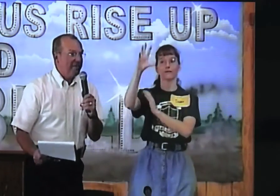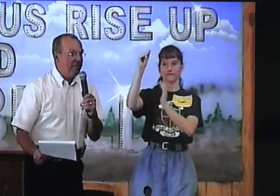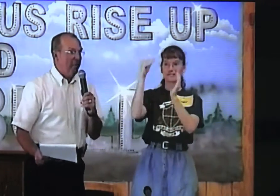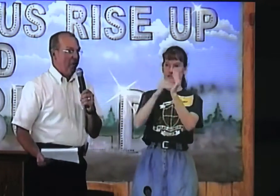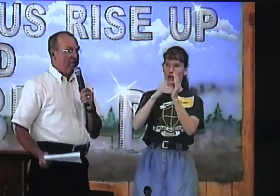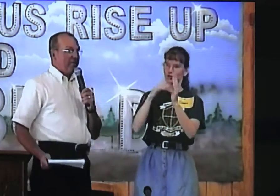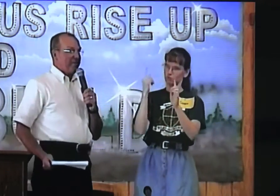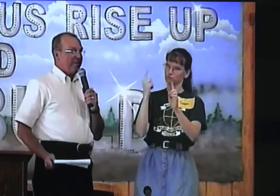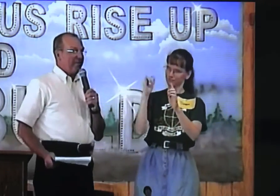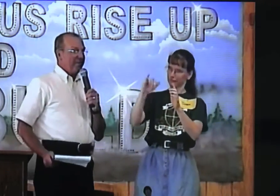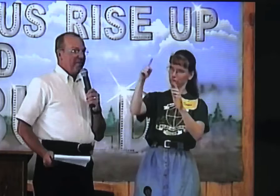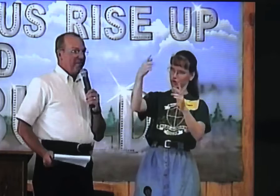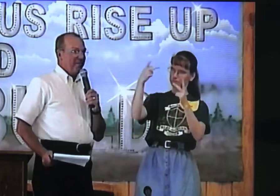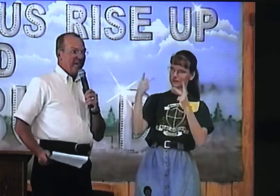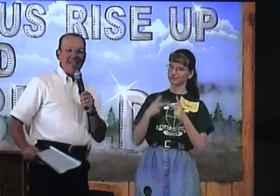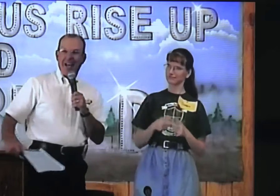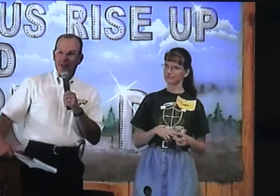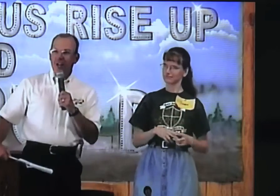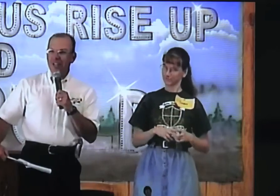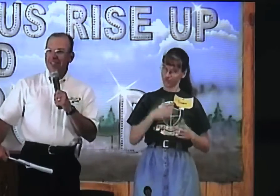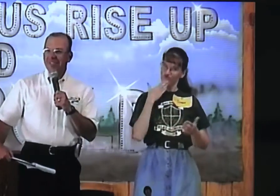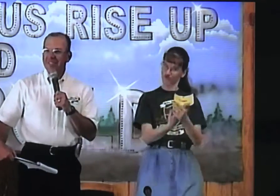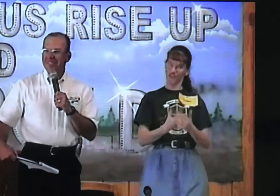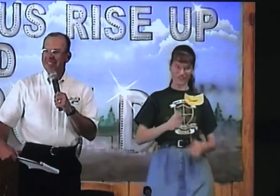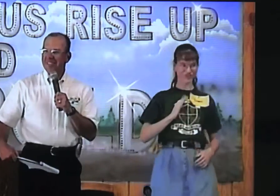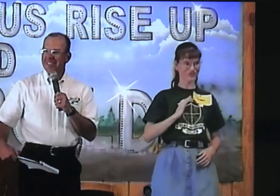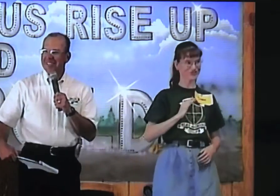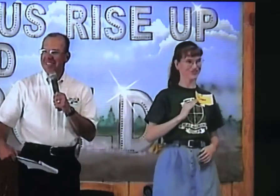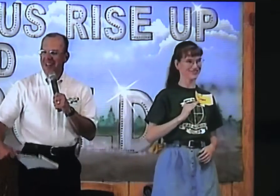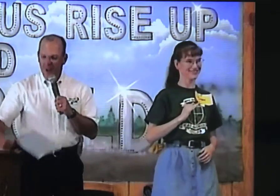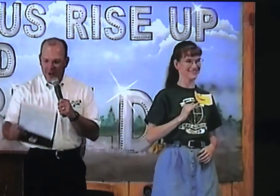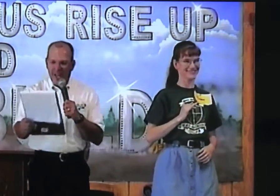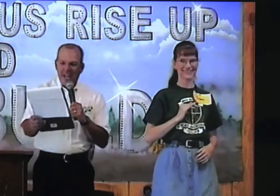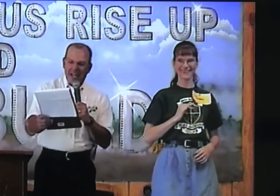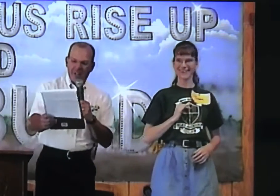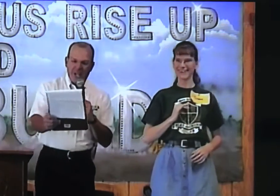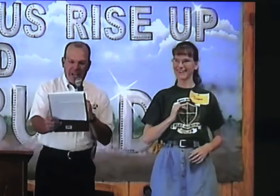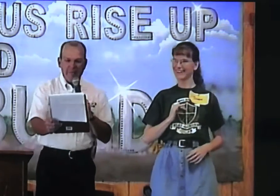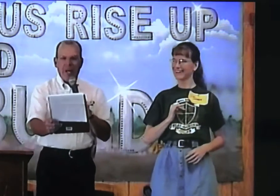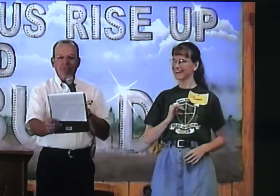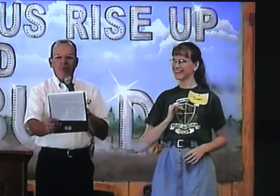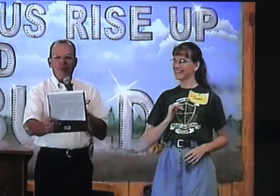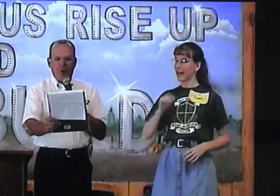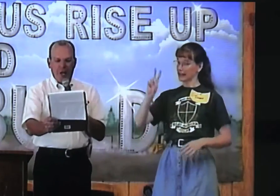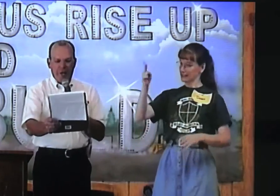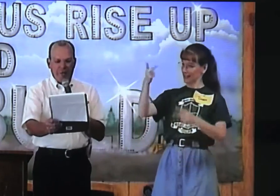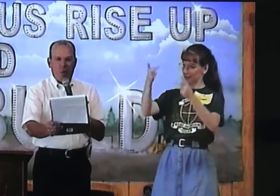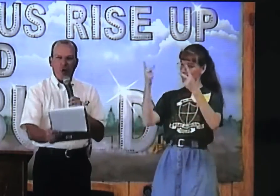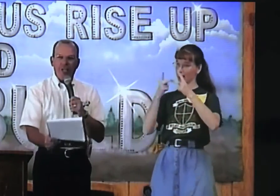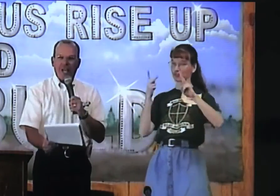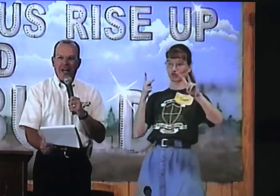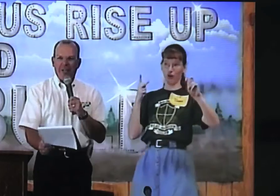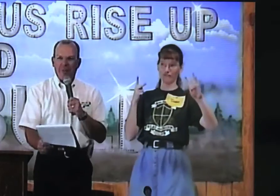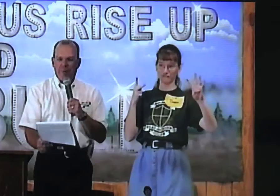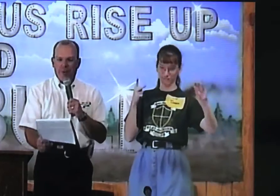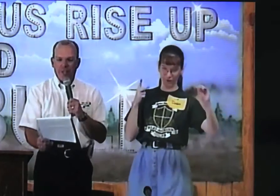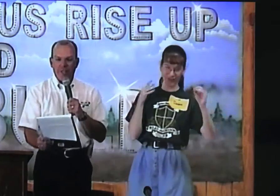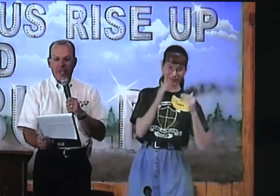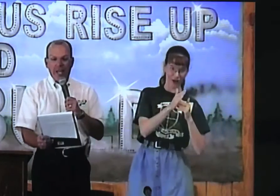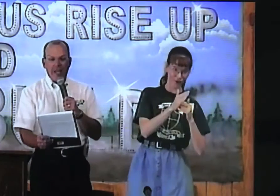250,000 points. Isn't that good? Okay. In second place, 240,000 points is